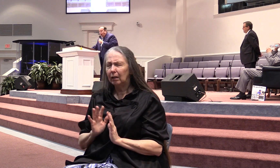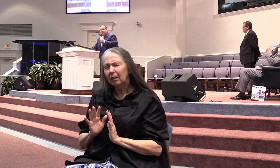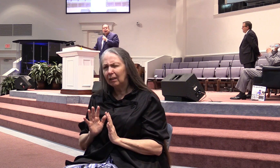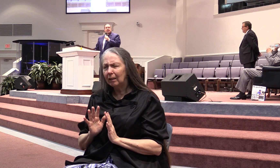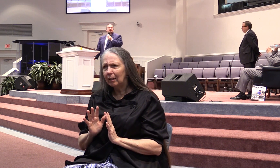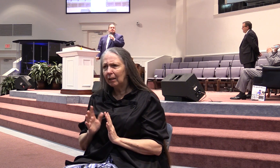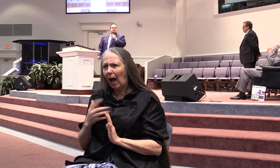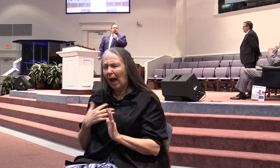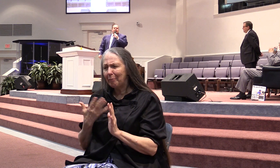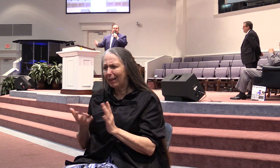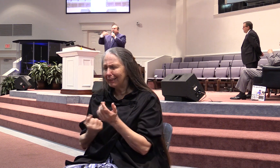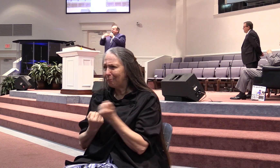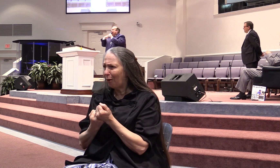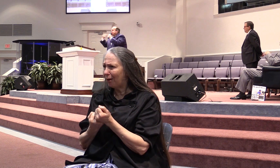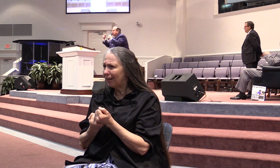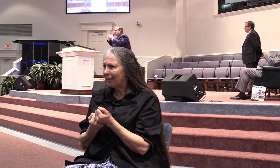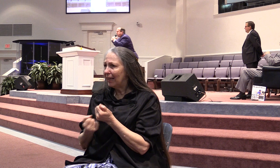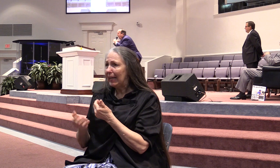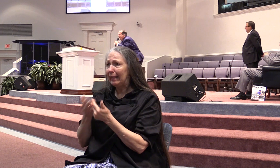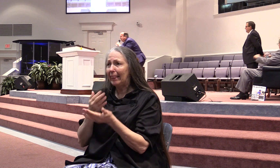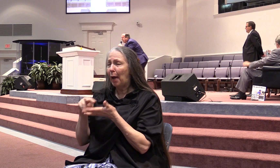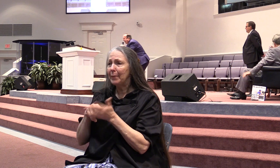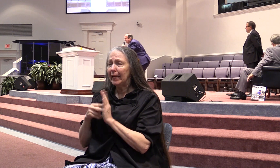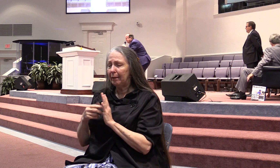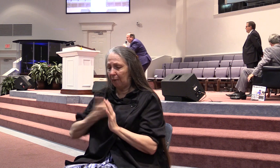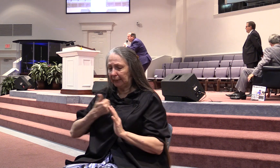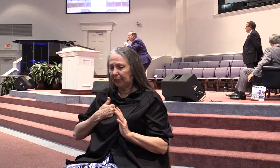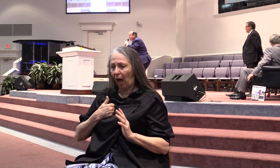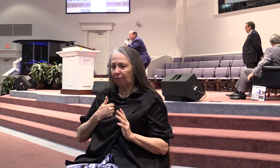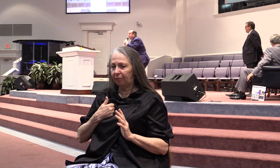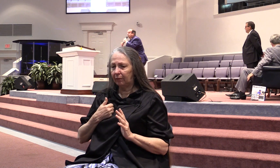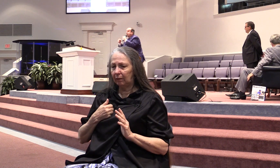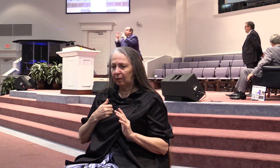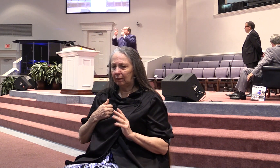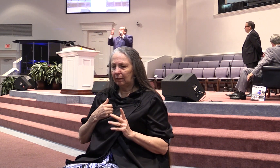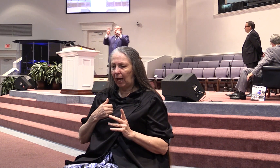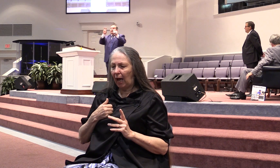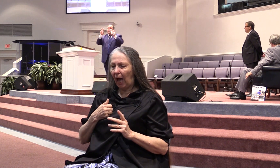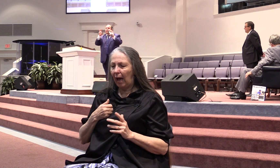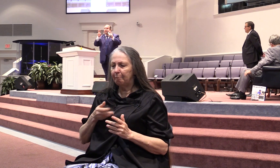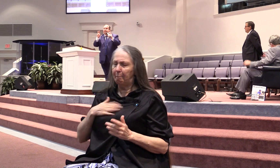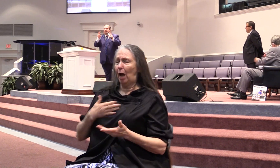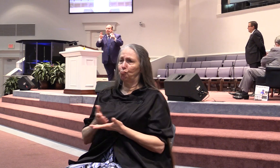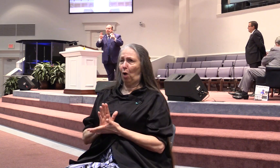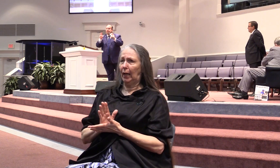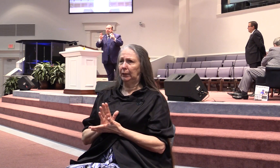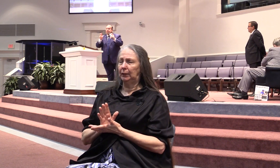their journey, even if that means depriving myself of some of my rights.